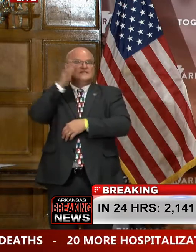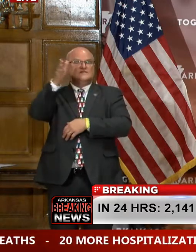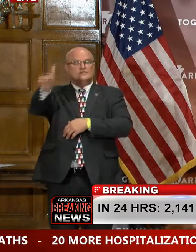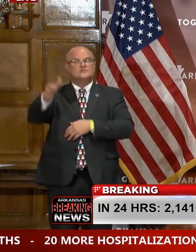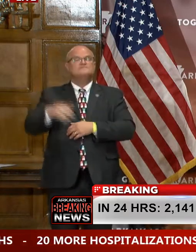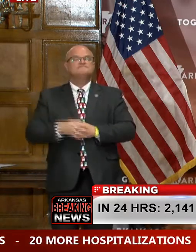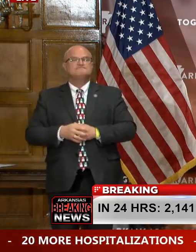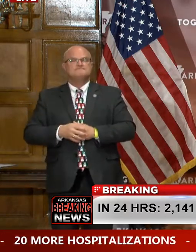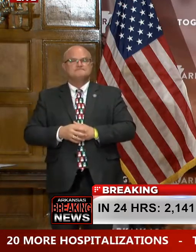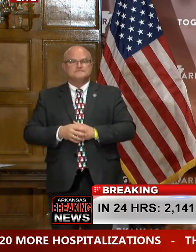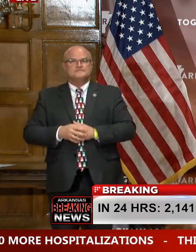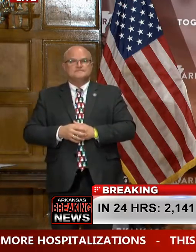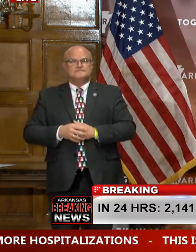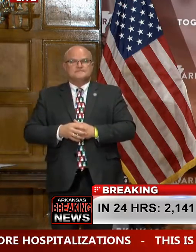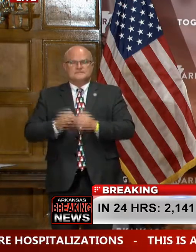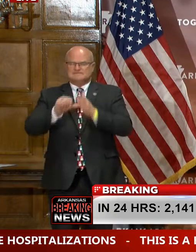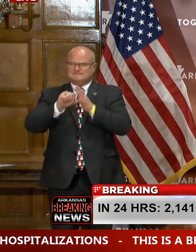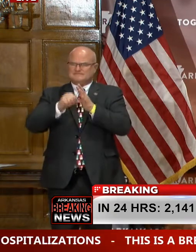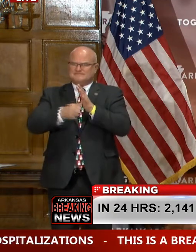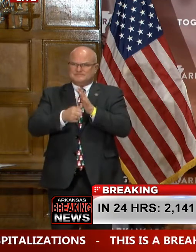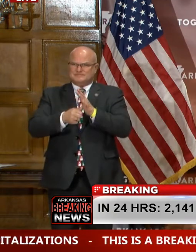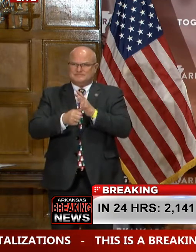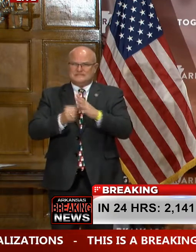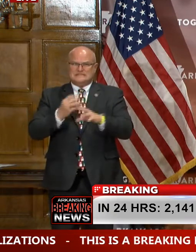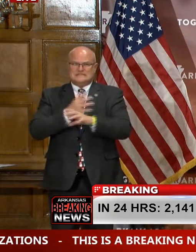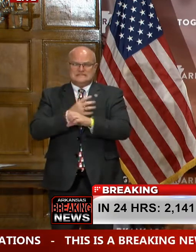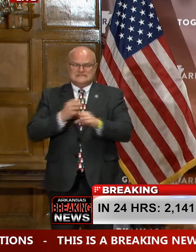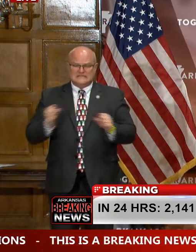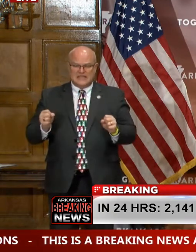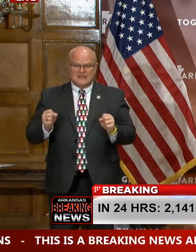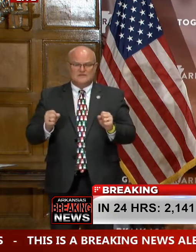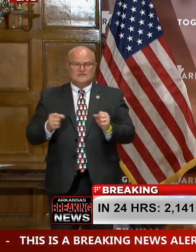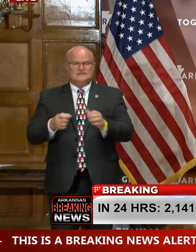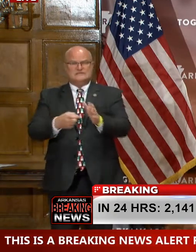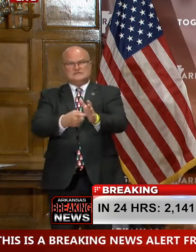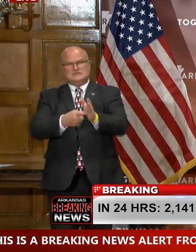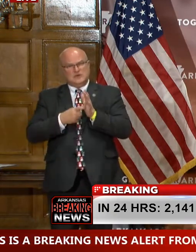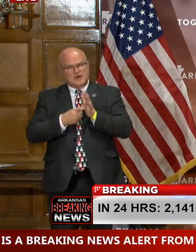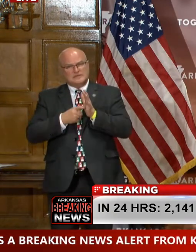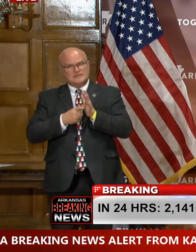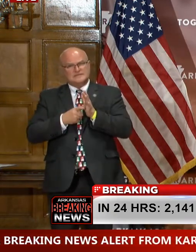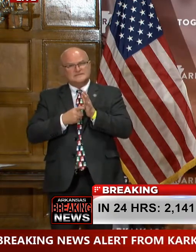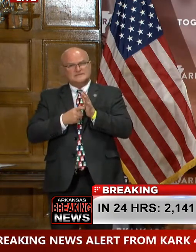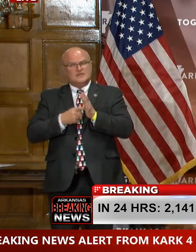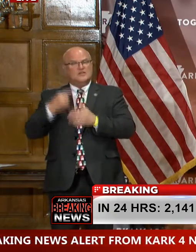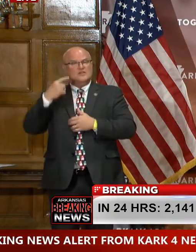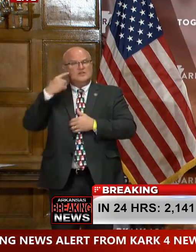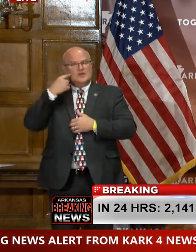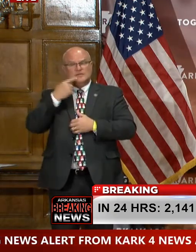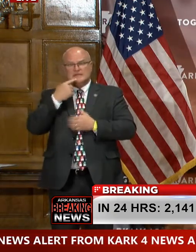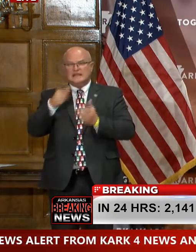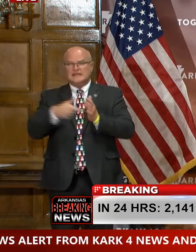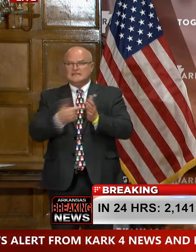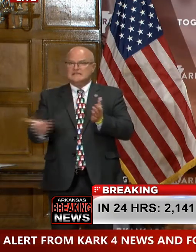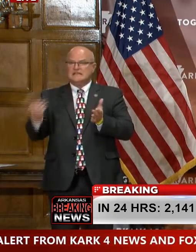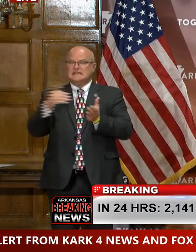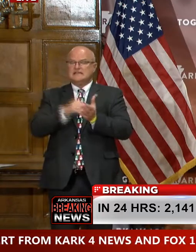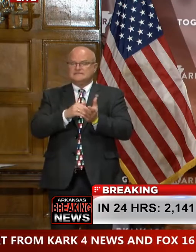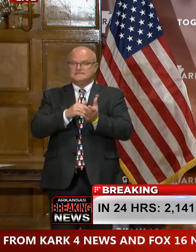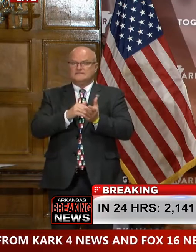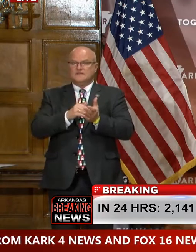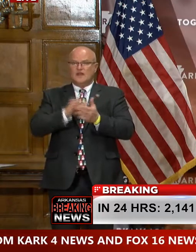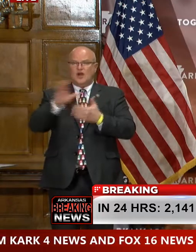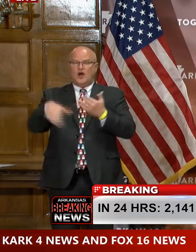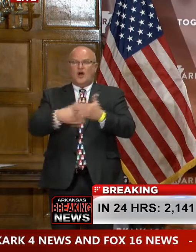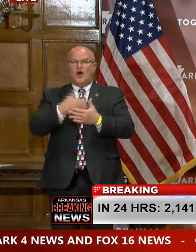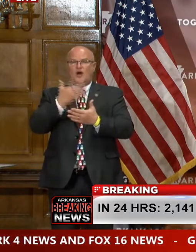I want to stress that safety has never been compromised for these vaccines. If you've heard me say this before, I'll say it again. In